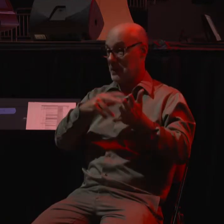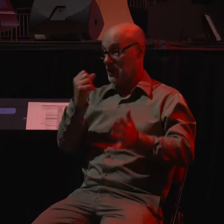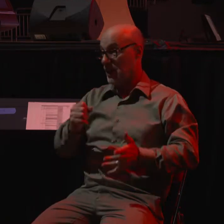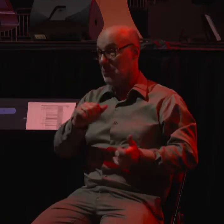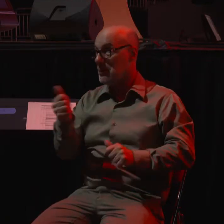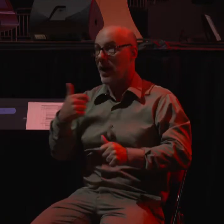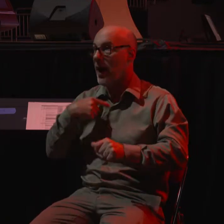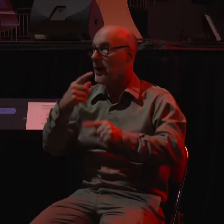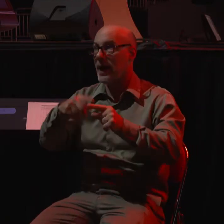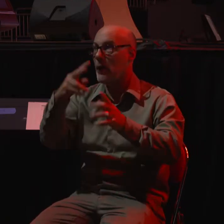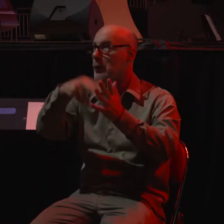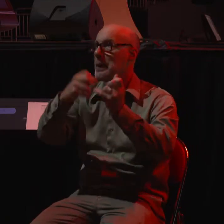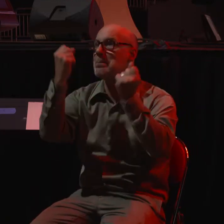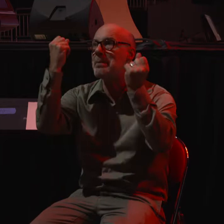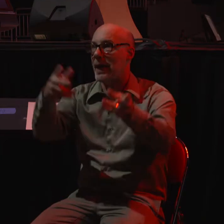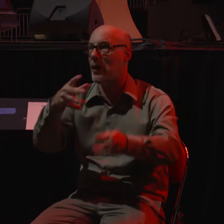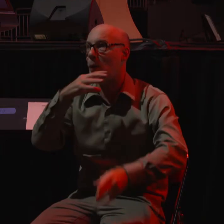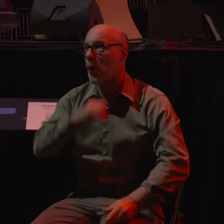Plus, historically,